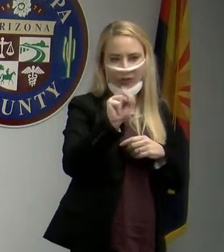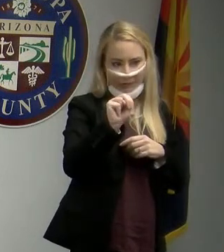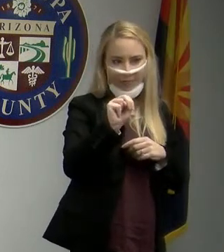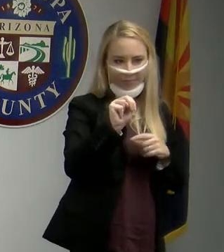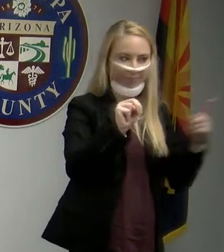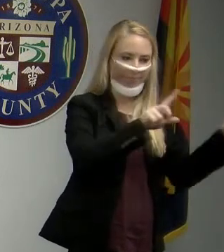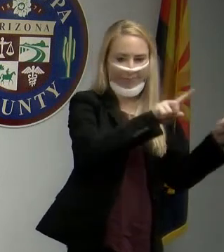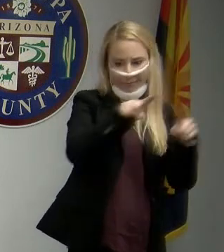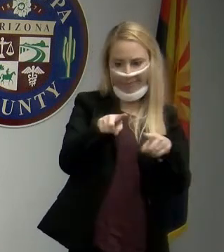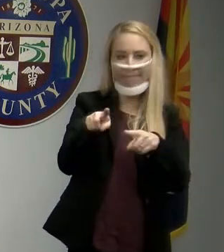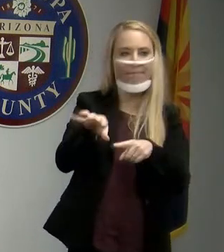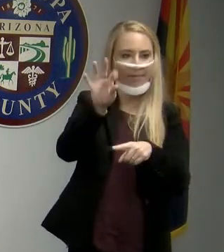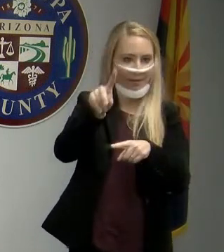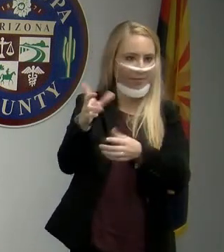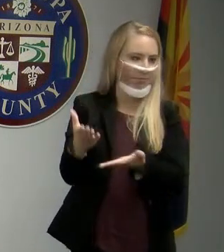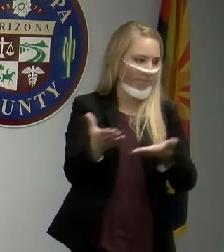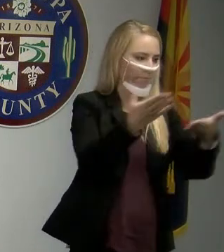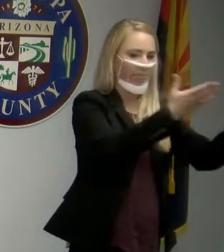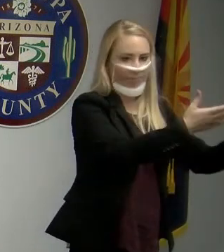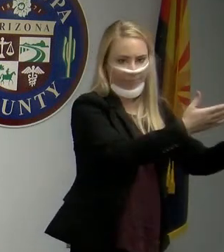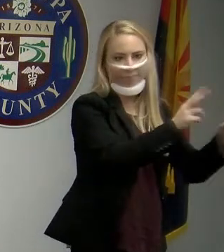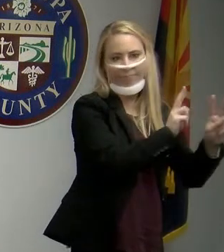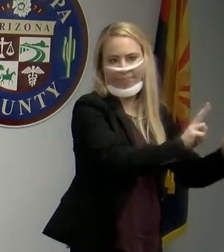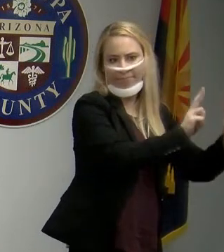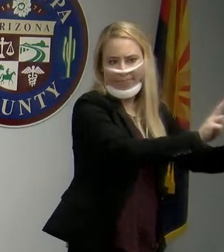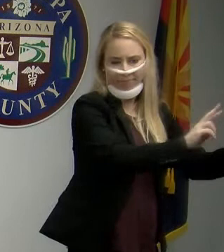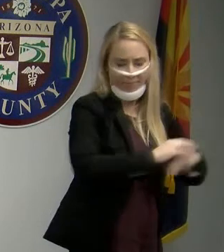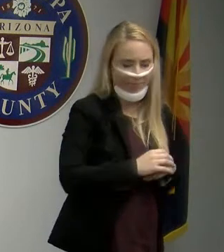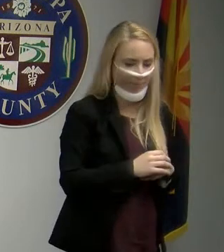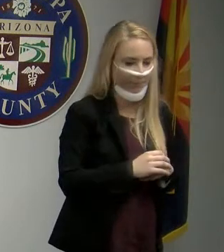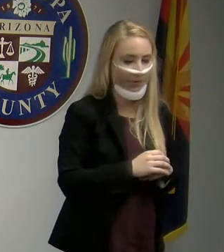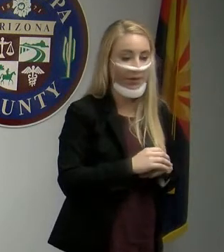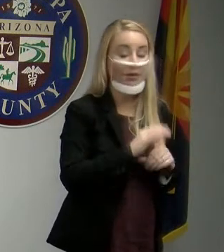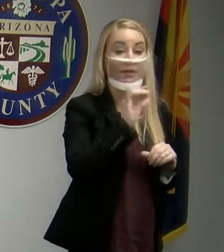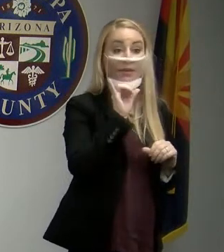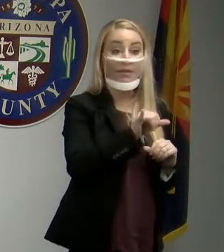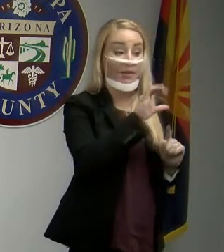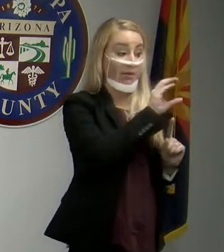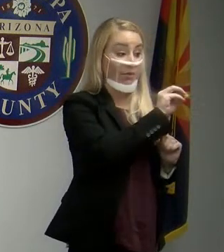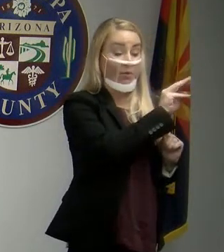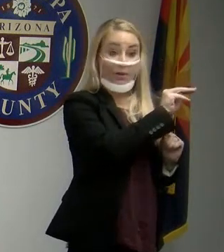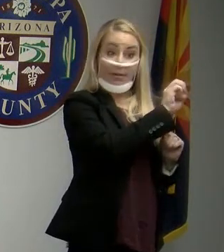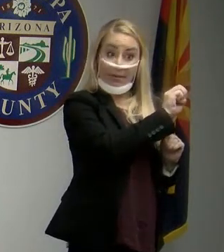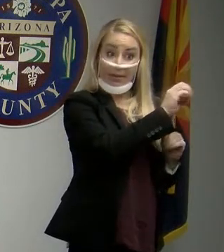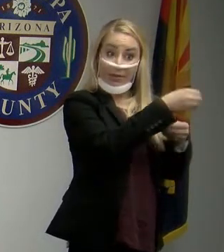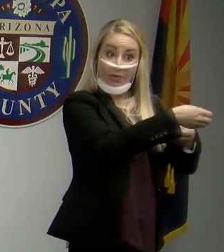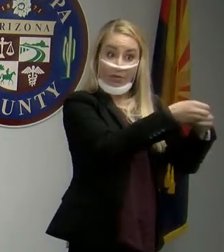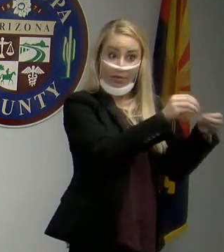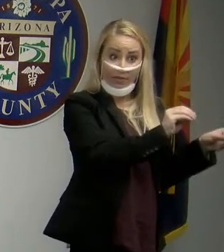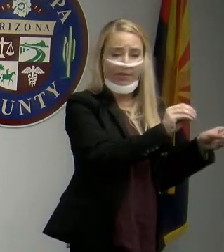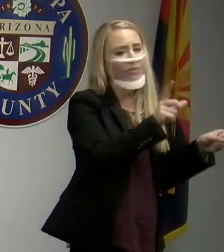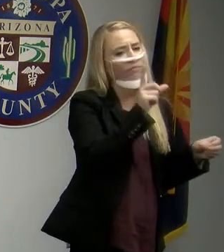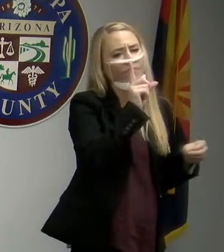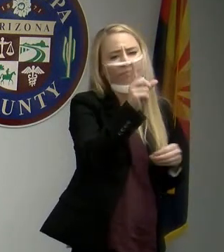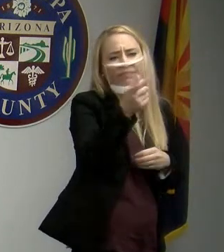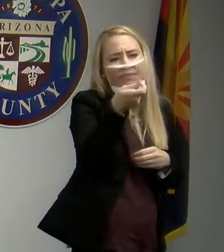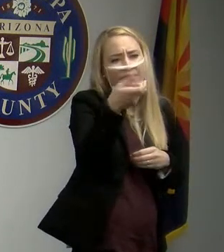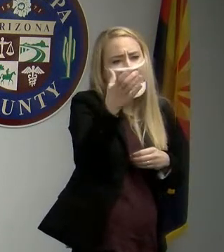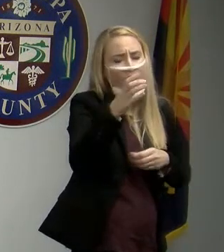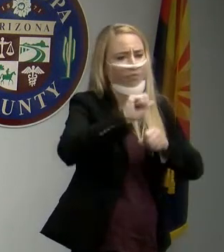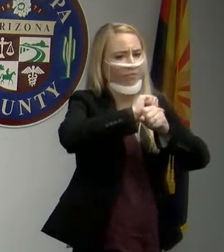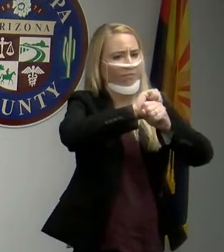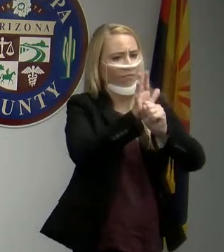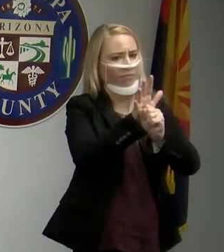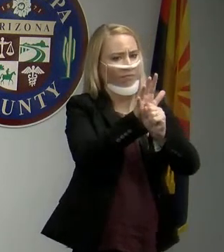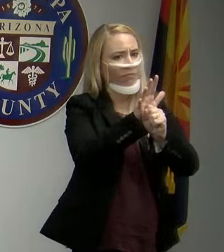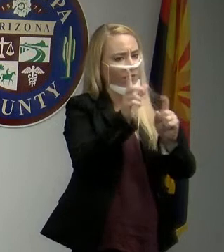of that limited jurisdiction for the Office of the Medical Examiner, very, very few cases of COVID-19 deaths have come